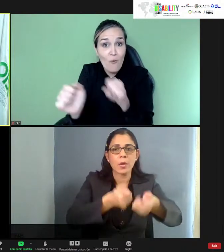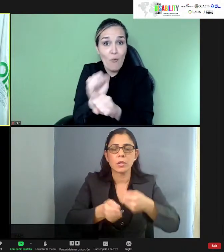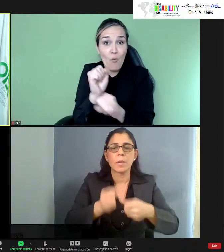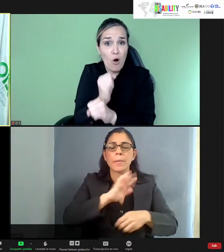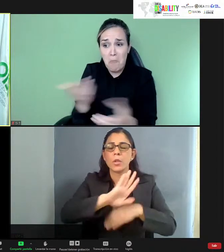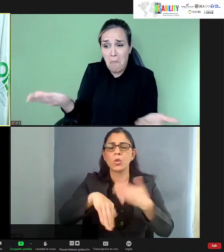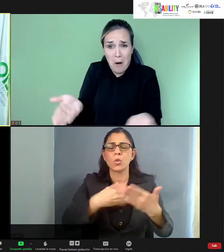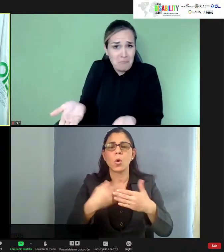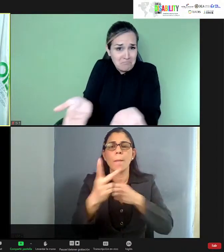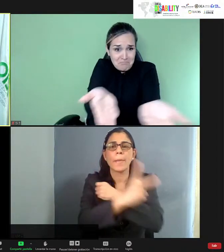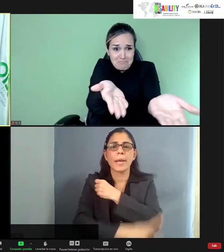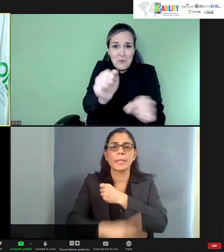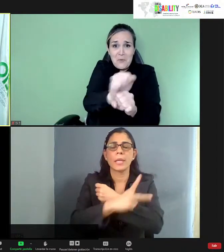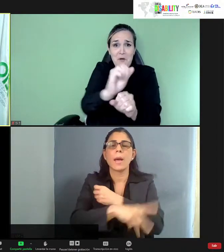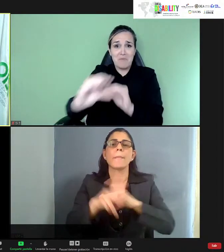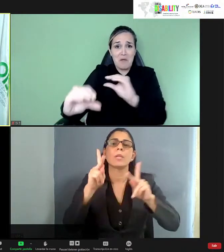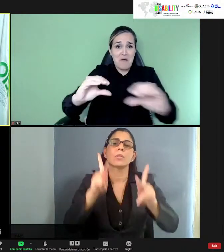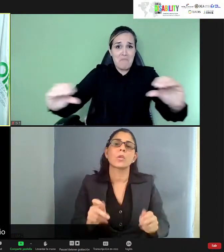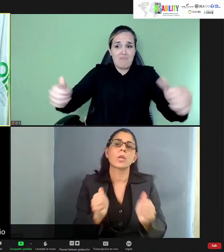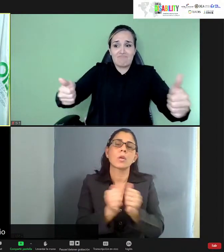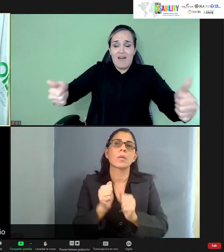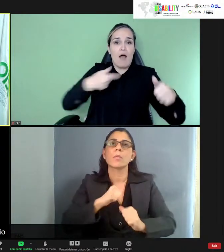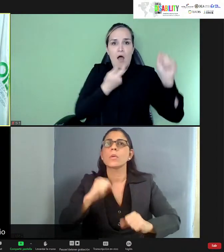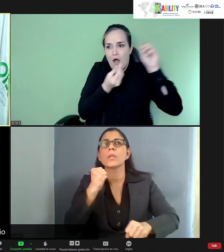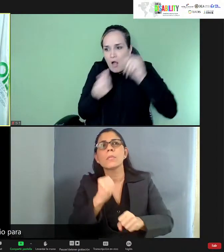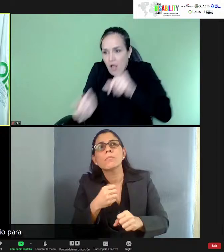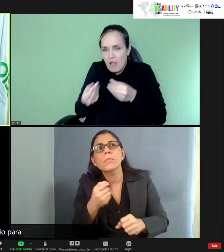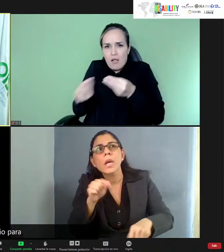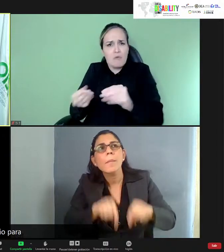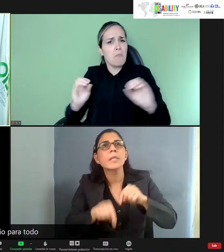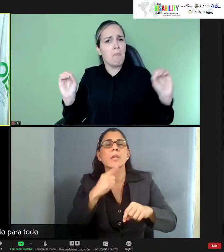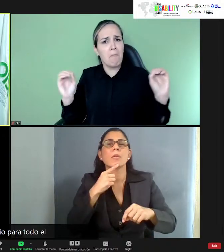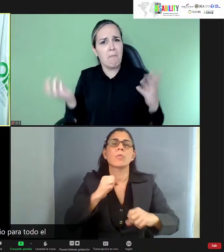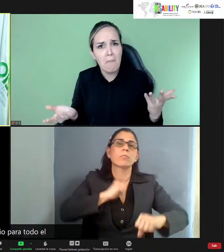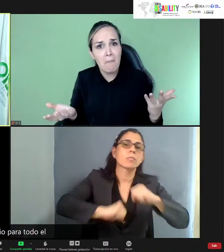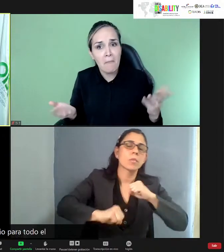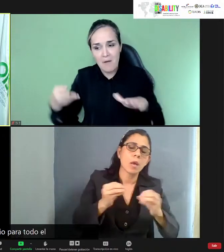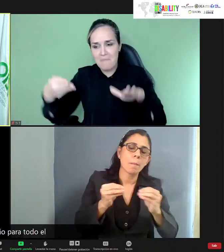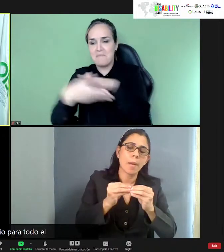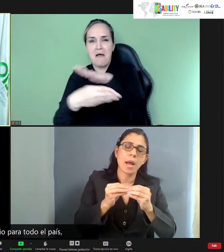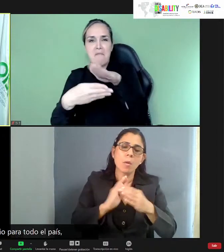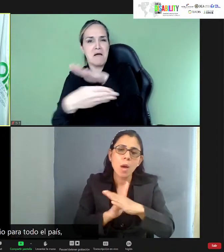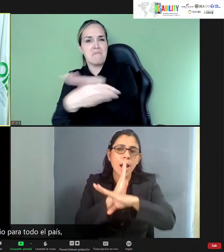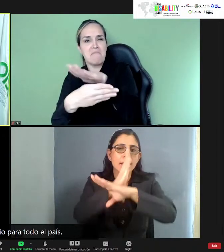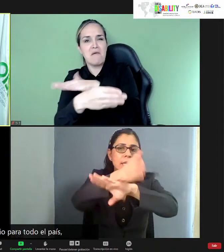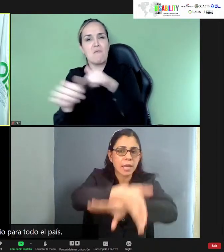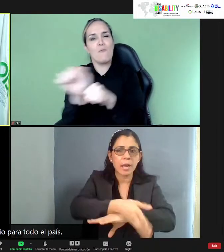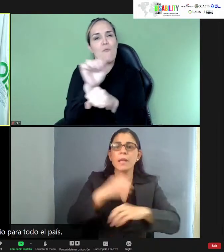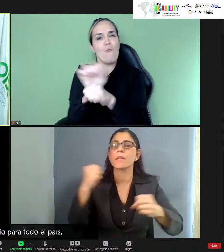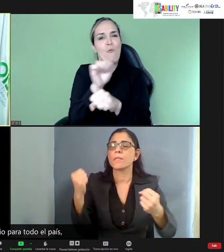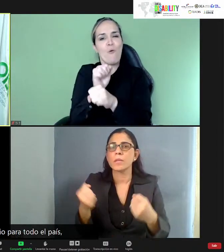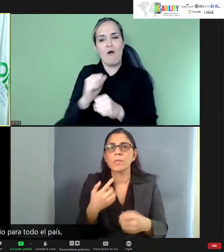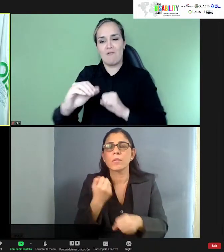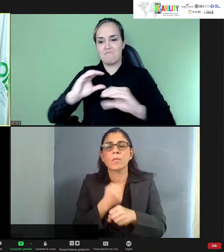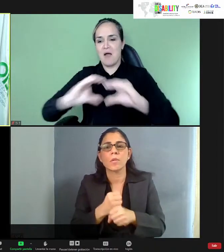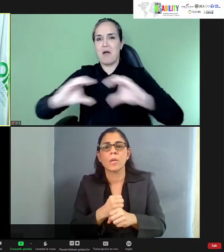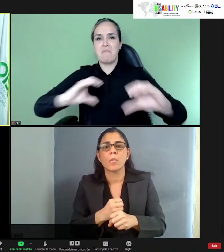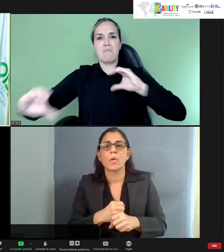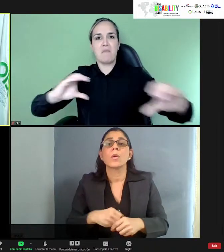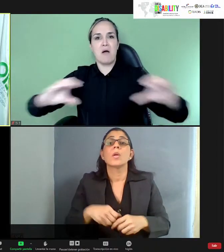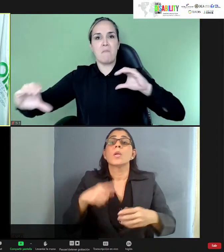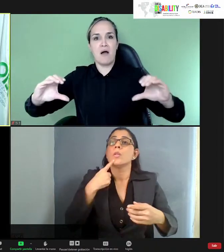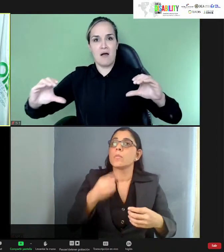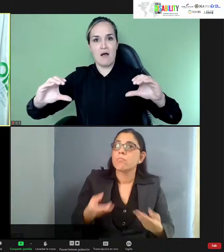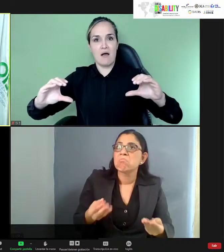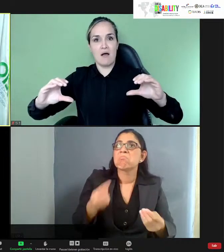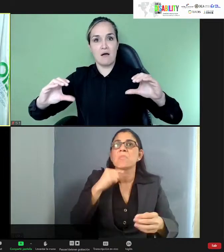the country as people with disabilities who have no jobs will access the labor market the middle